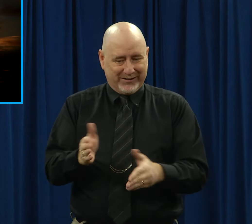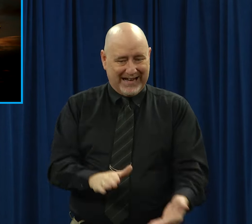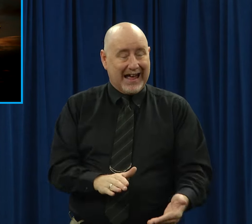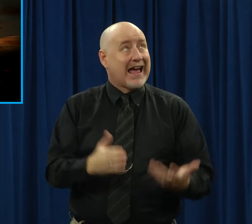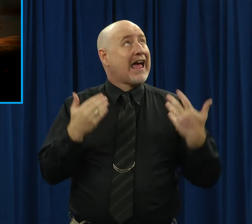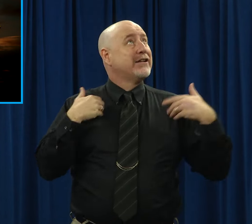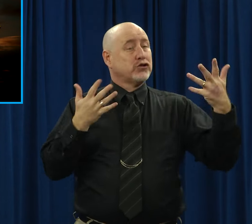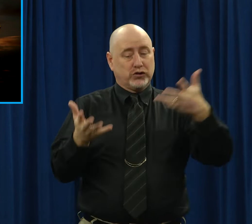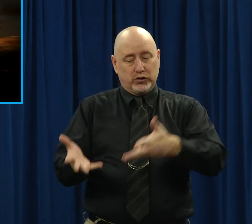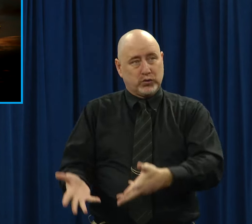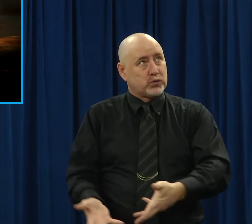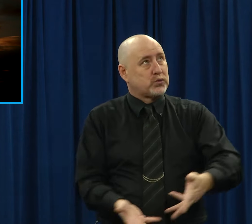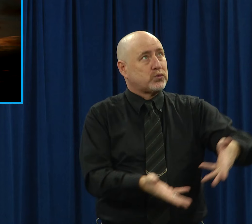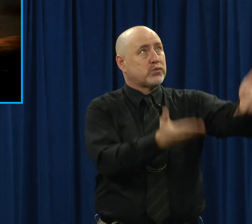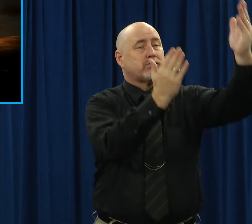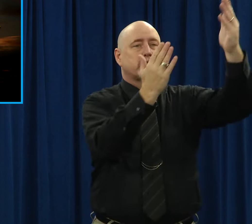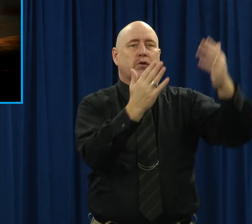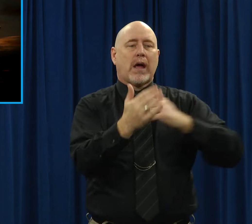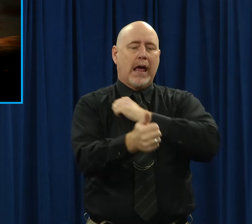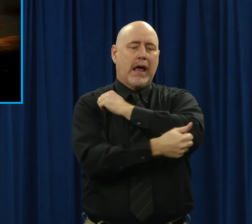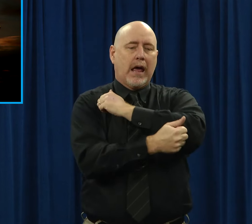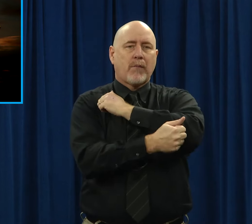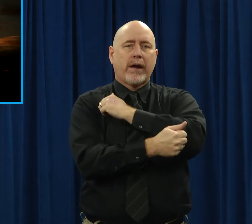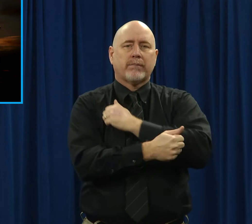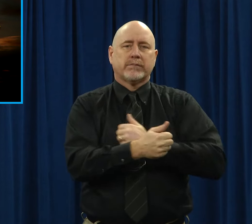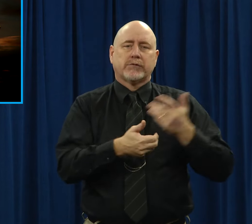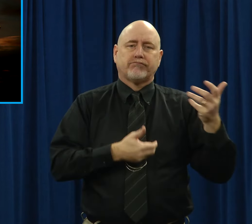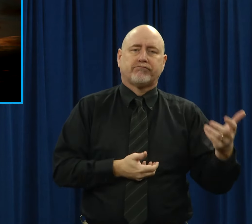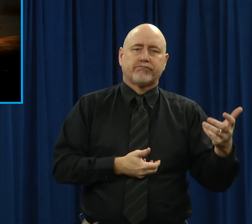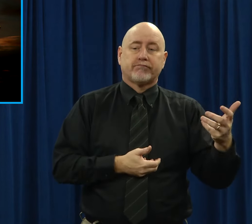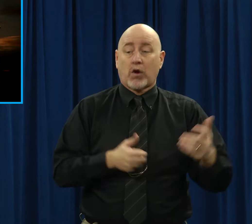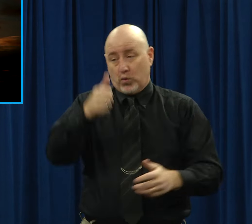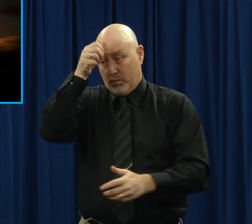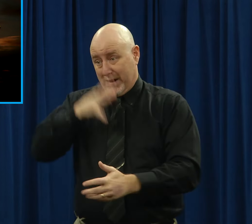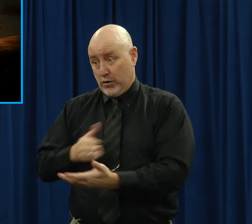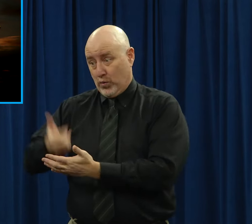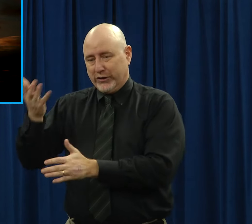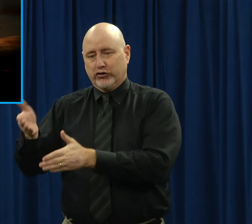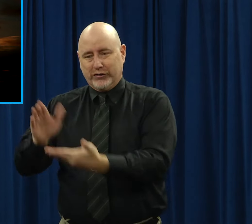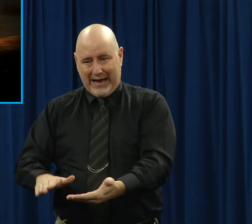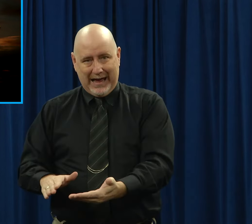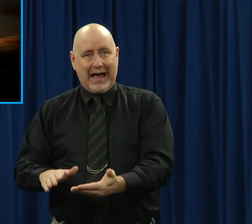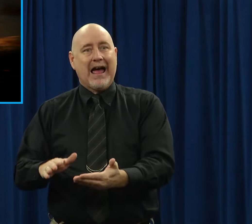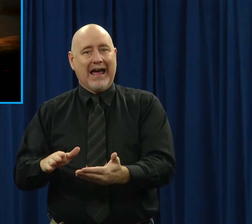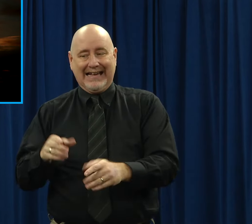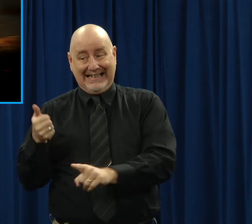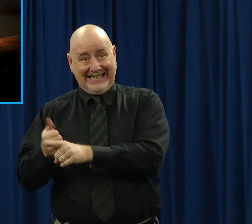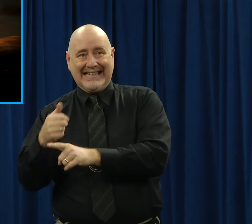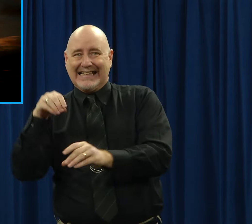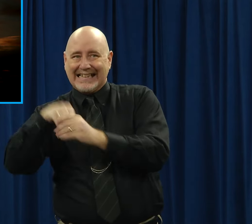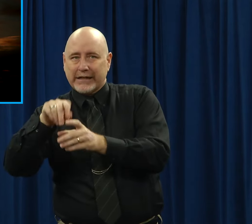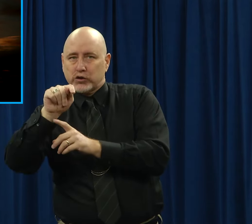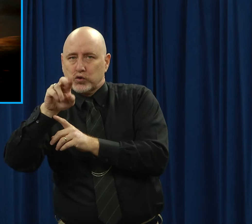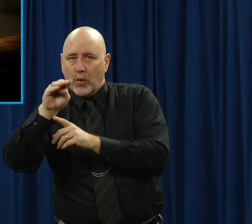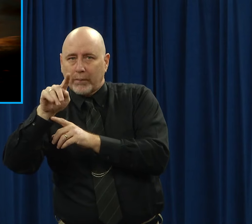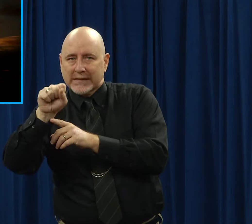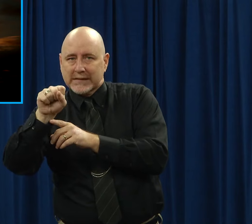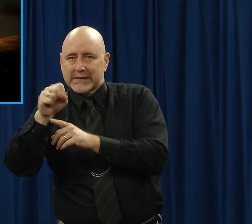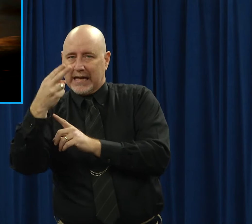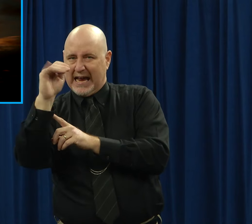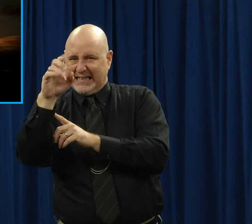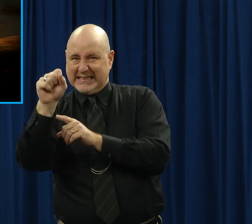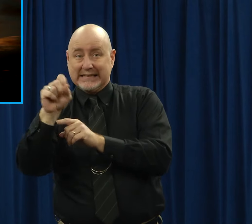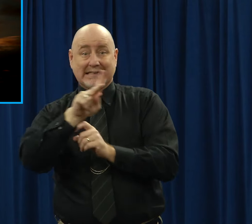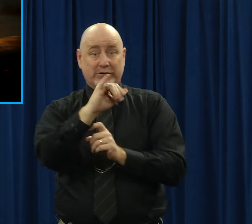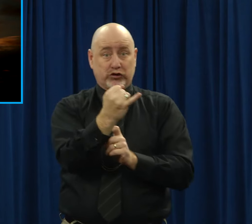and was carried by the angels to Abraham's bosom. The rich man also died and was buried, and being in